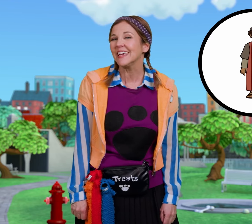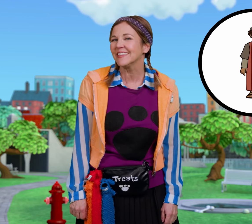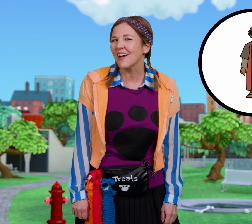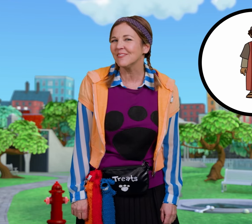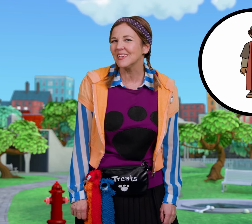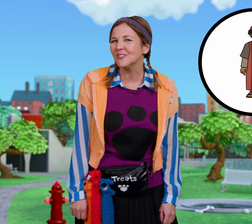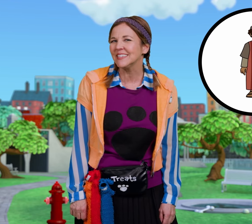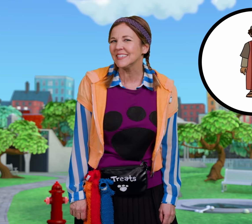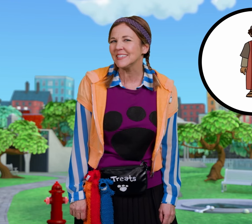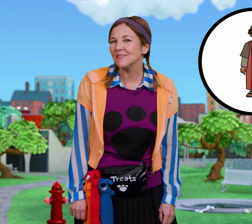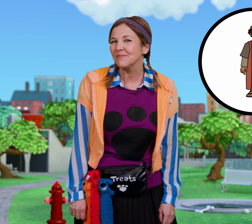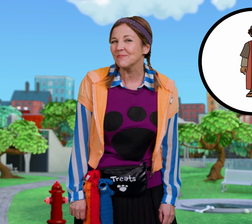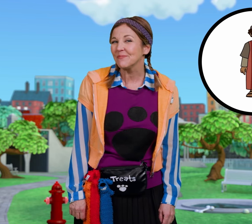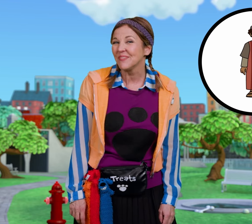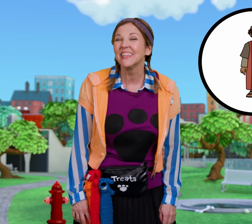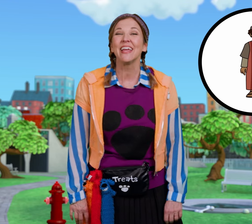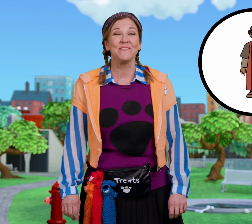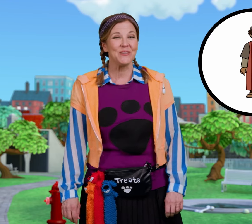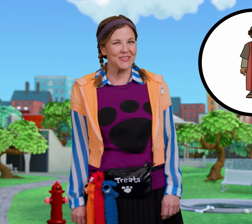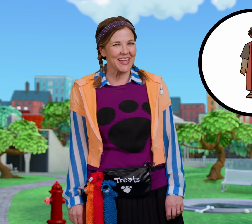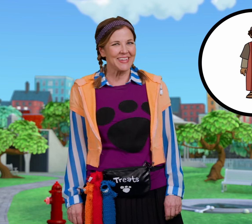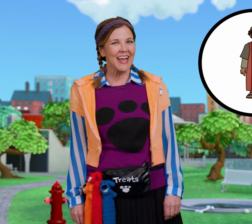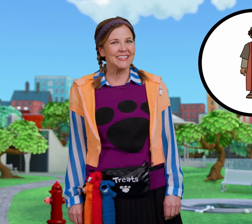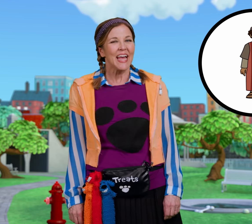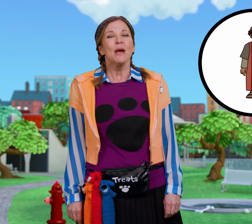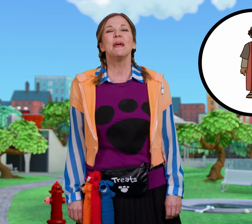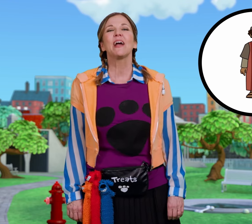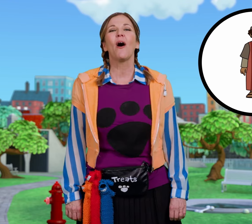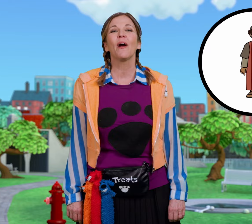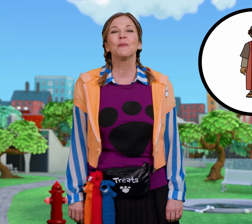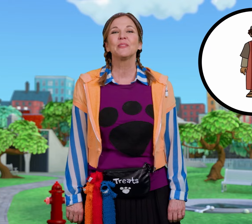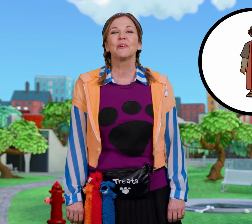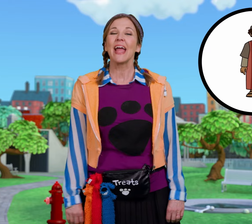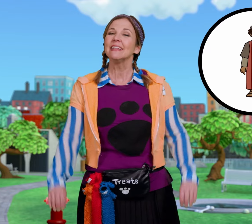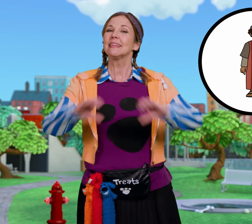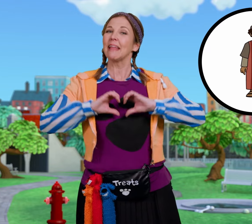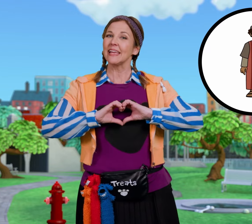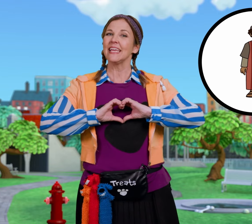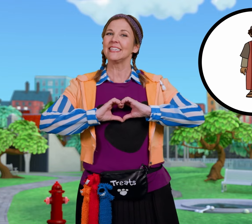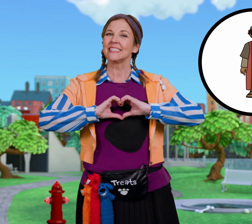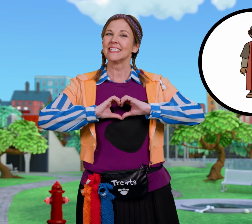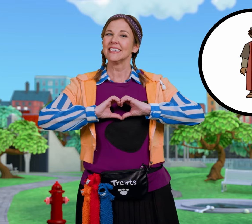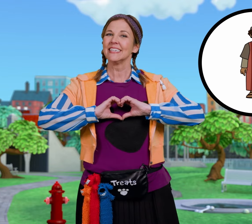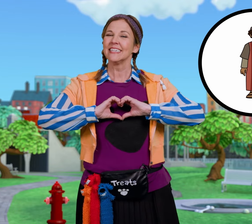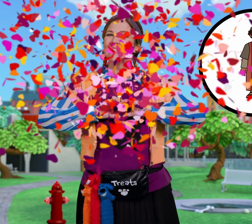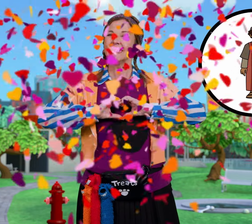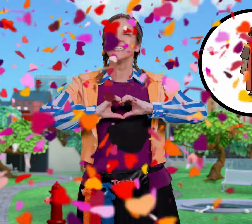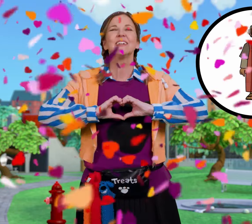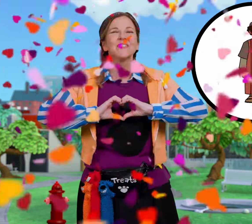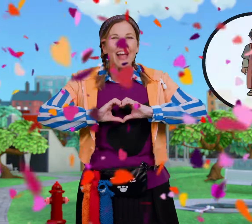can Love Like Jesus if you said yes make a heart with your hands like this